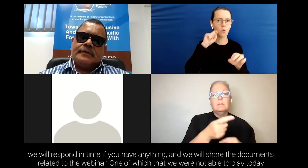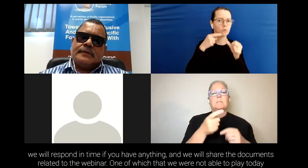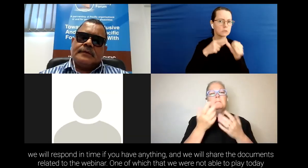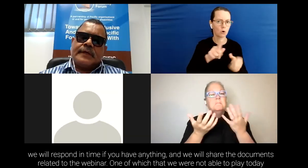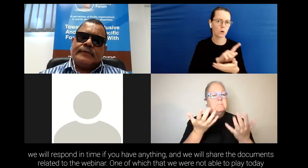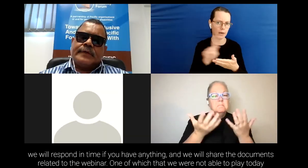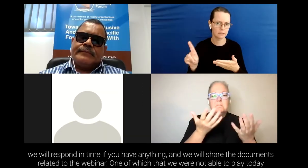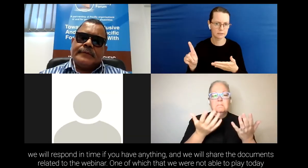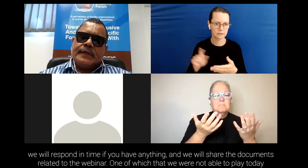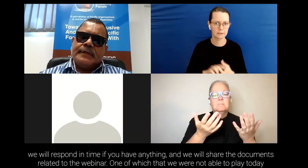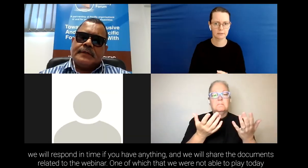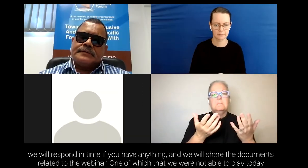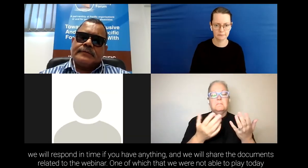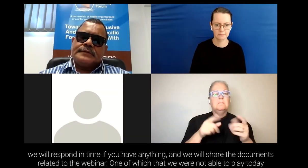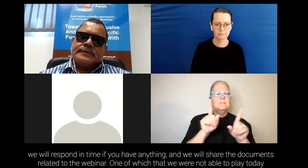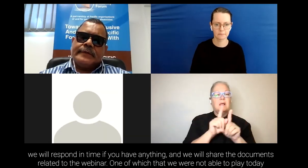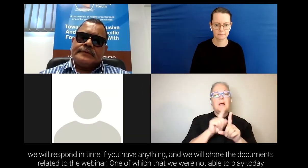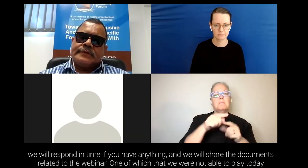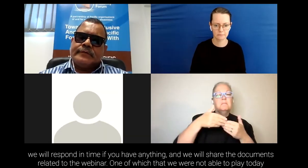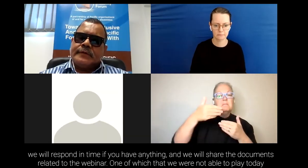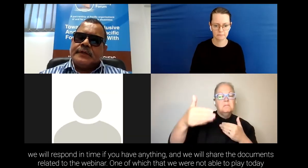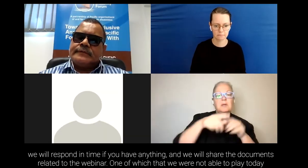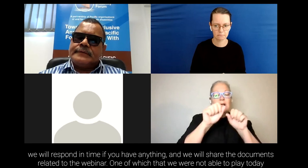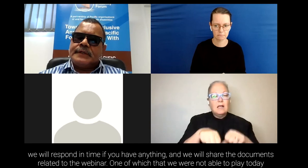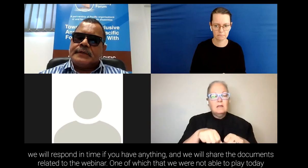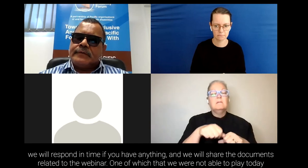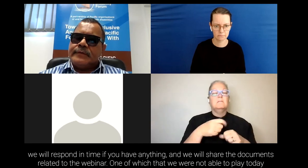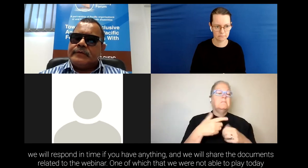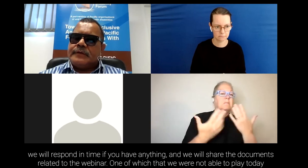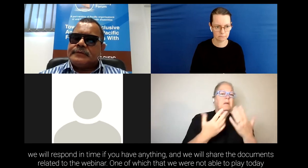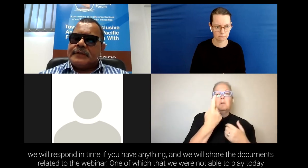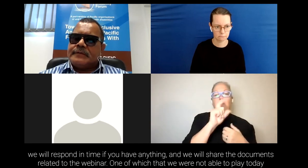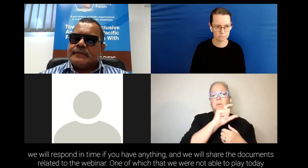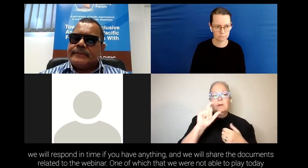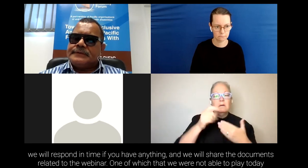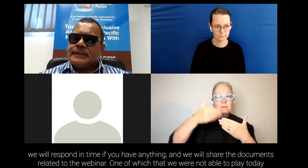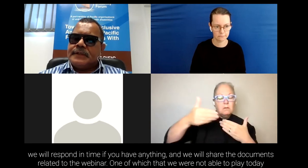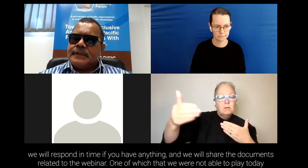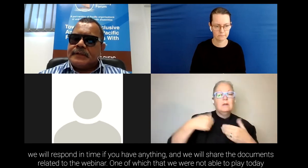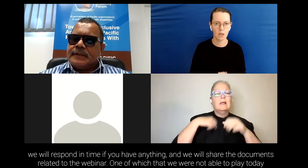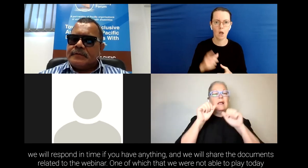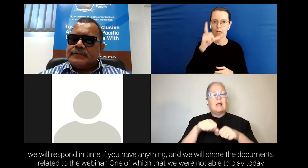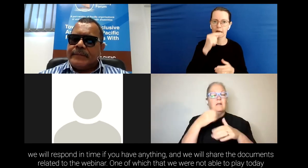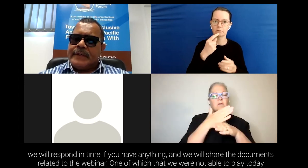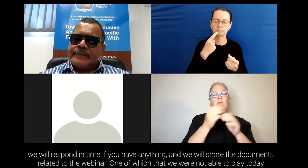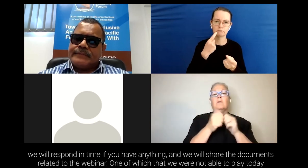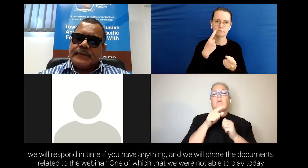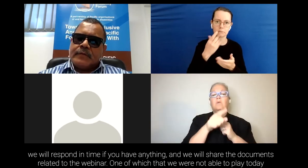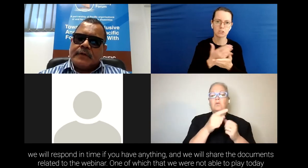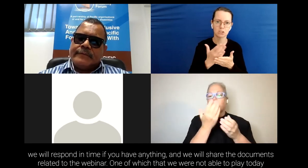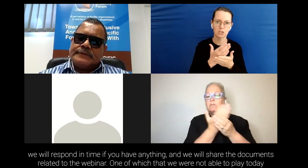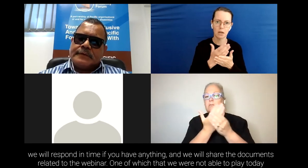in time to come, the next week or so, as we share with you also other documents related to this